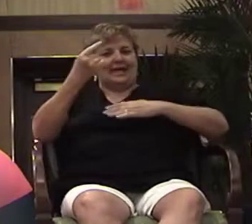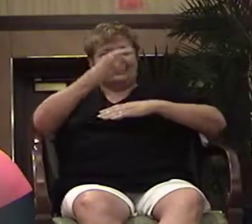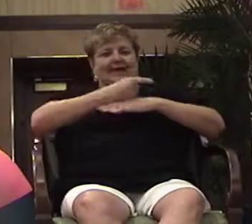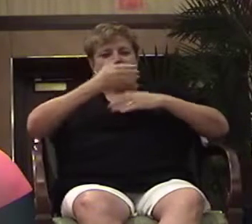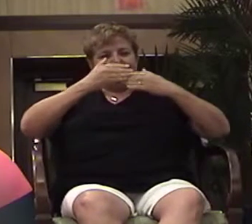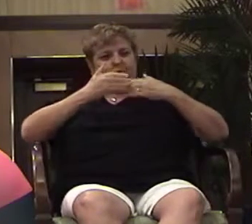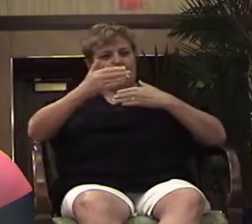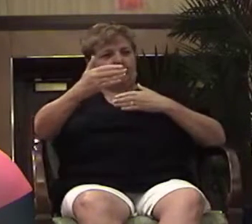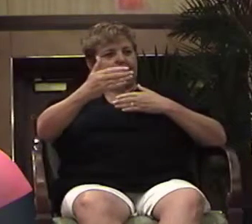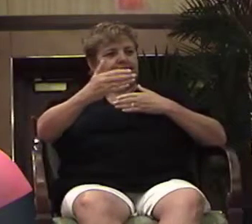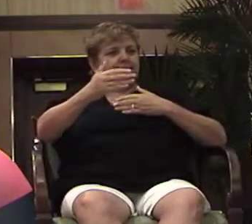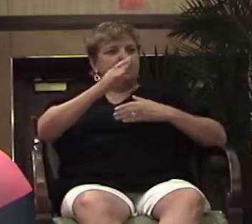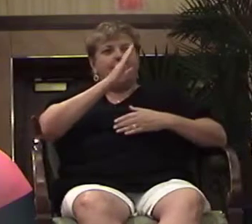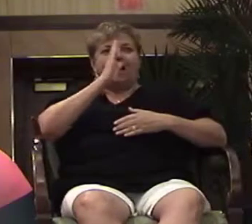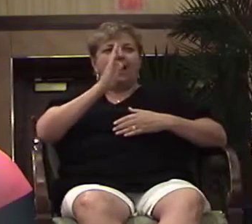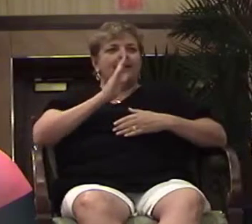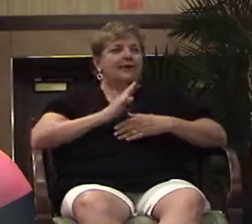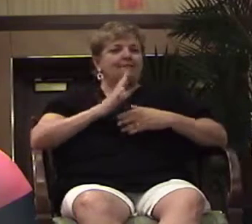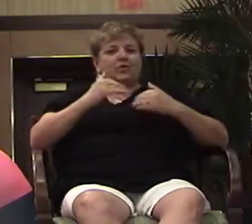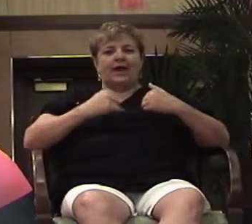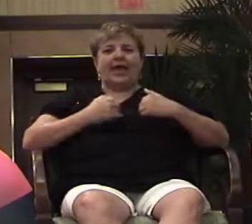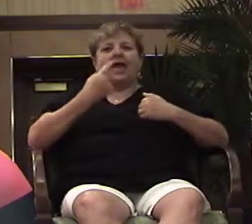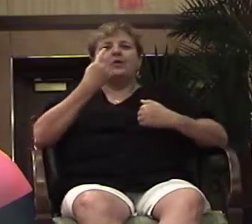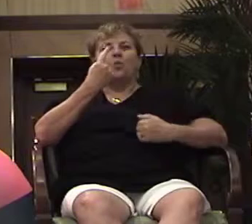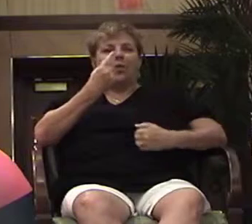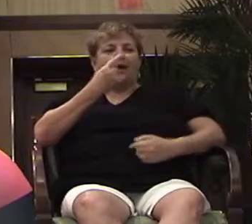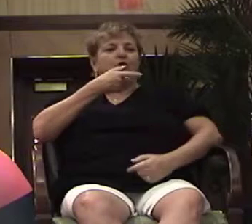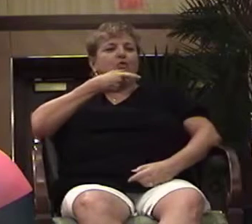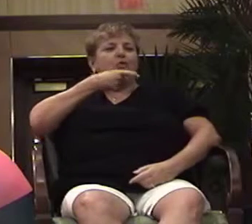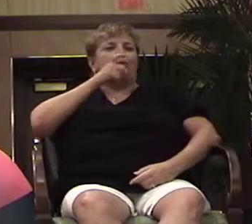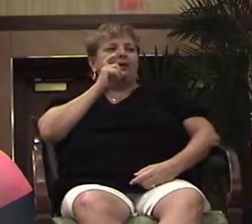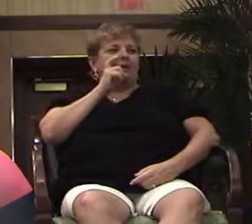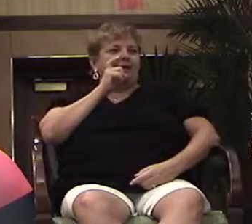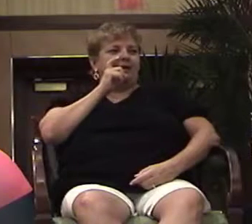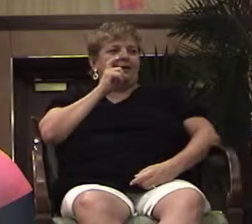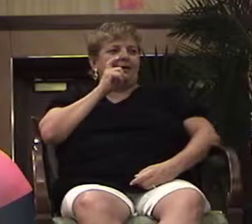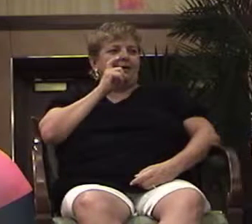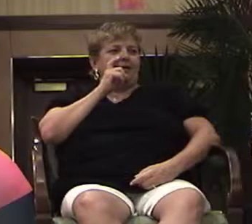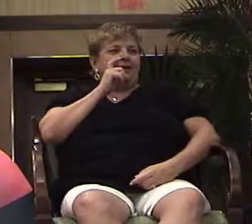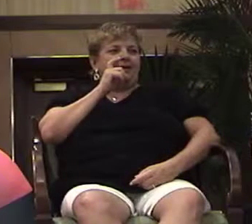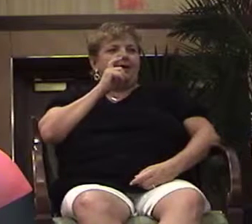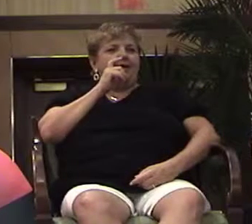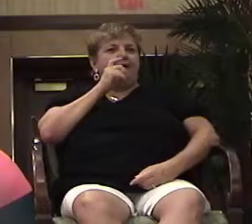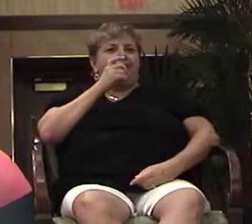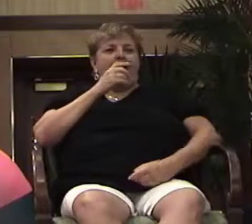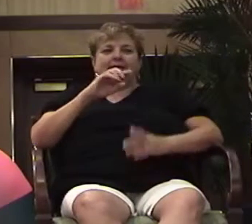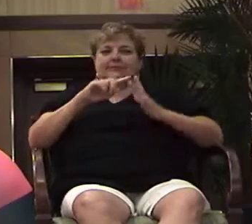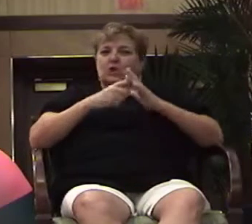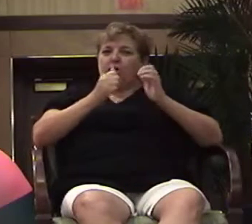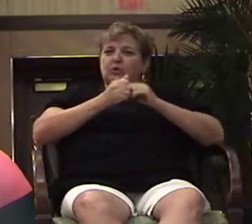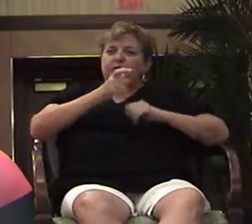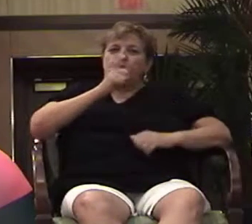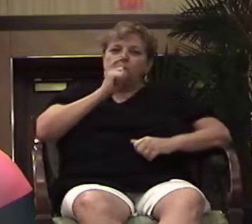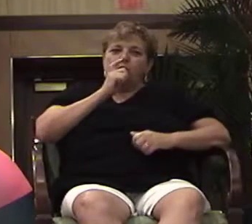took one drink. I had one and I had them all. That was